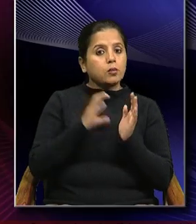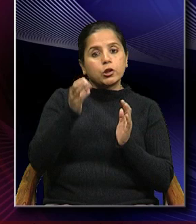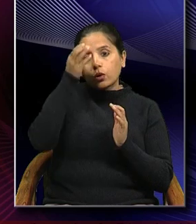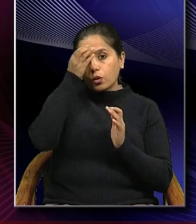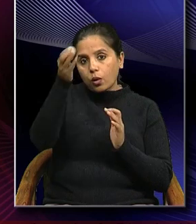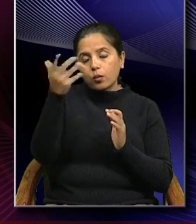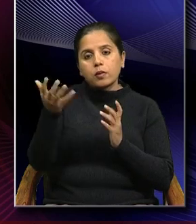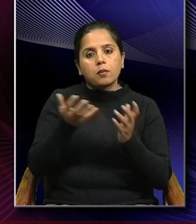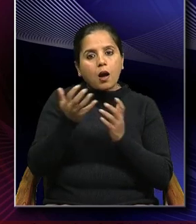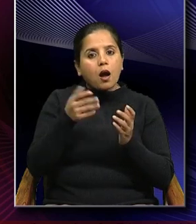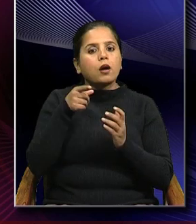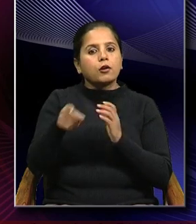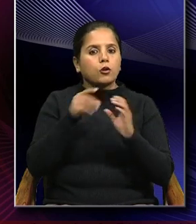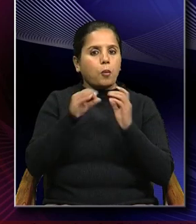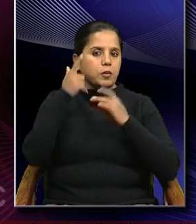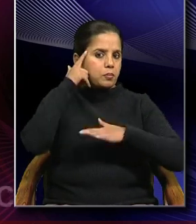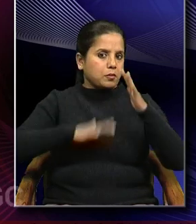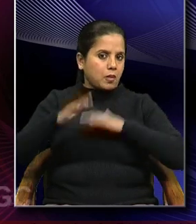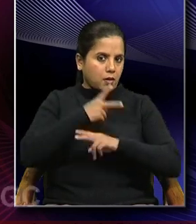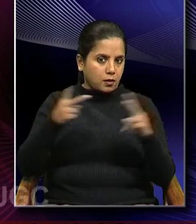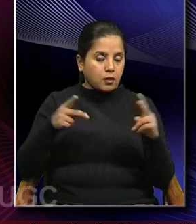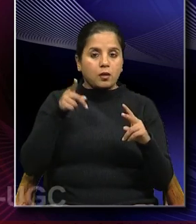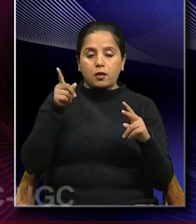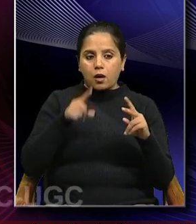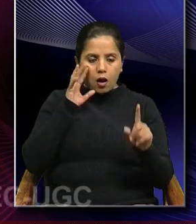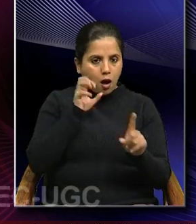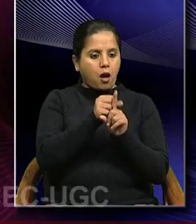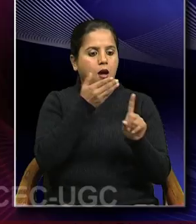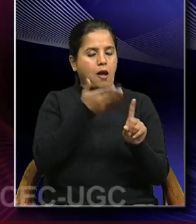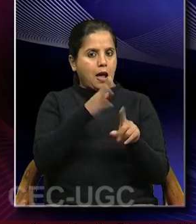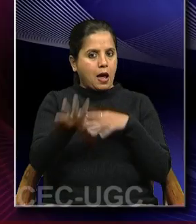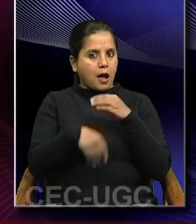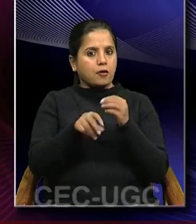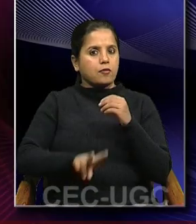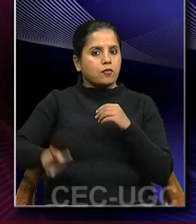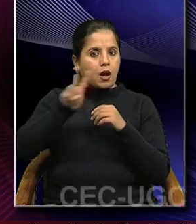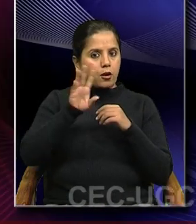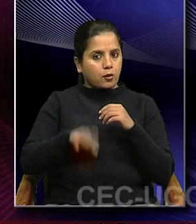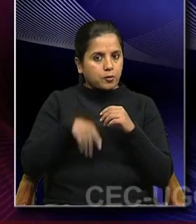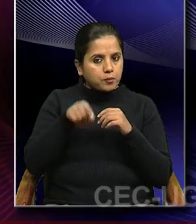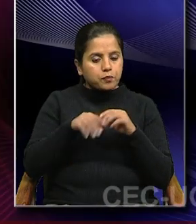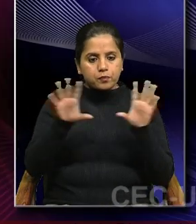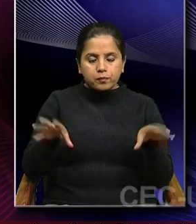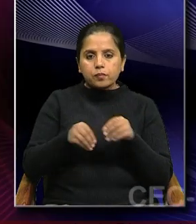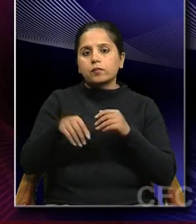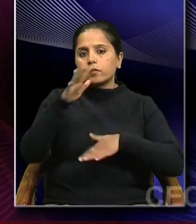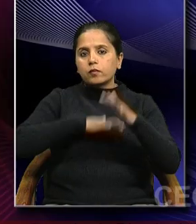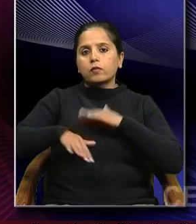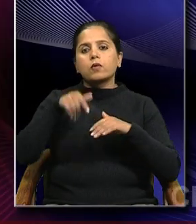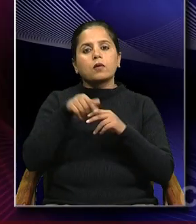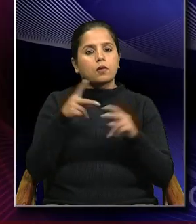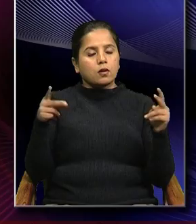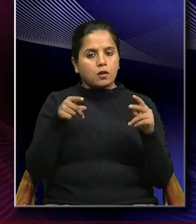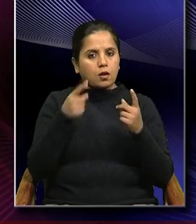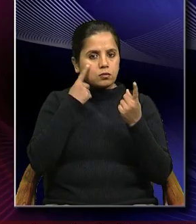of marketing communications planning that recognizes the added value of a comprehensive plan, which evaluates